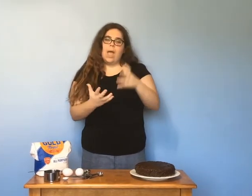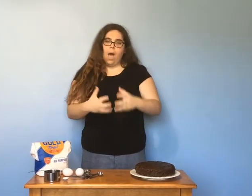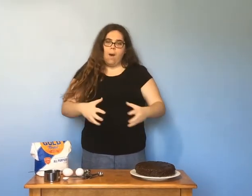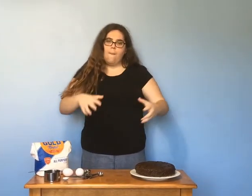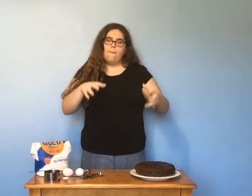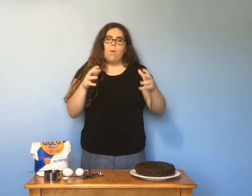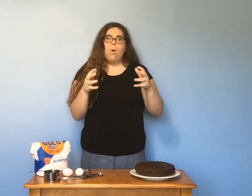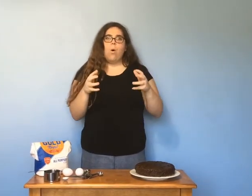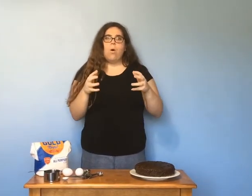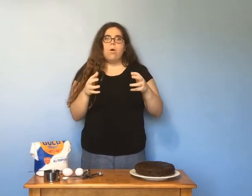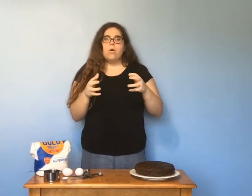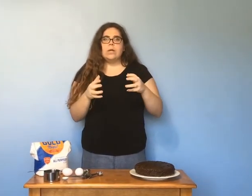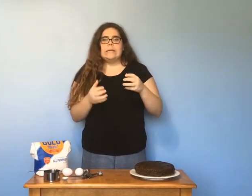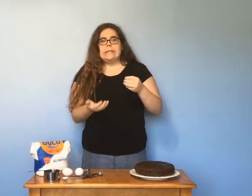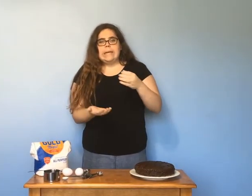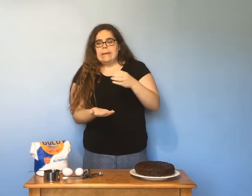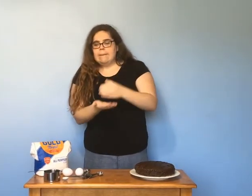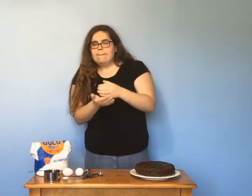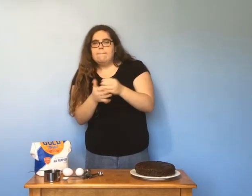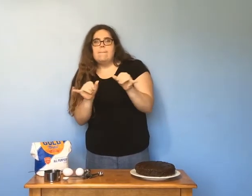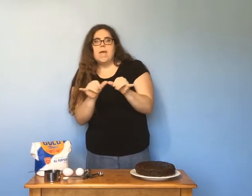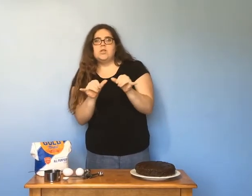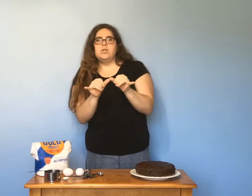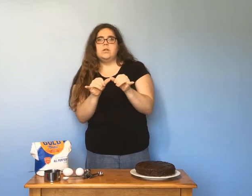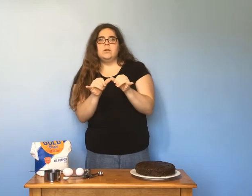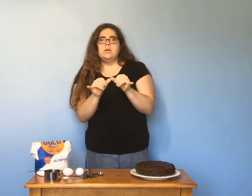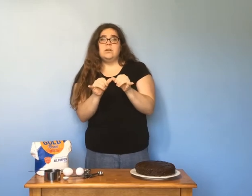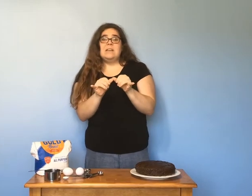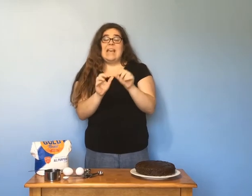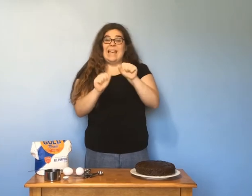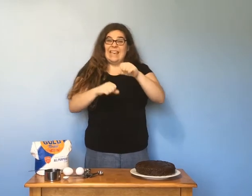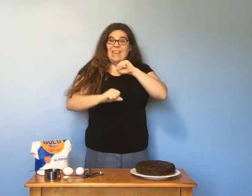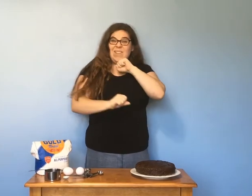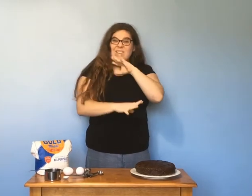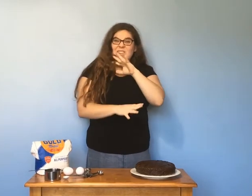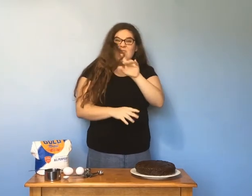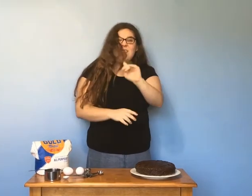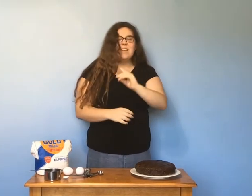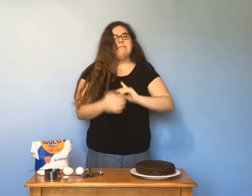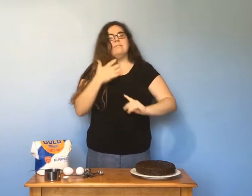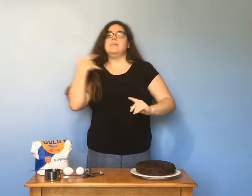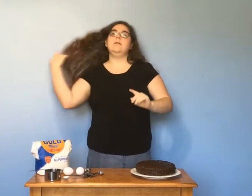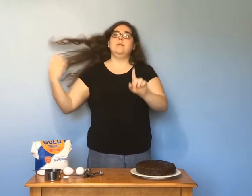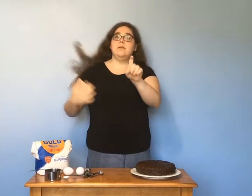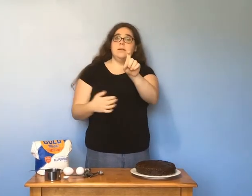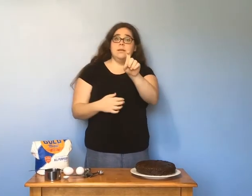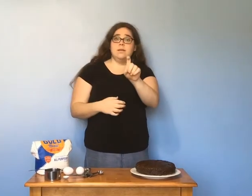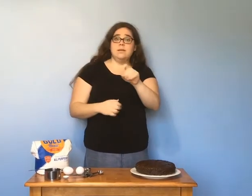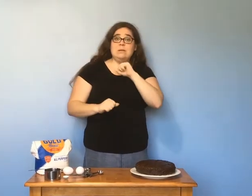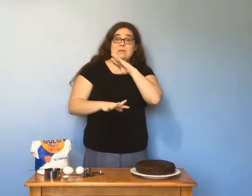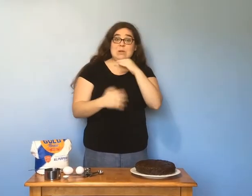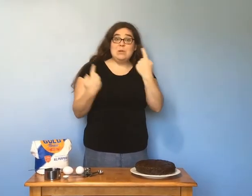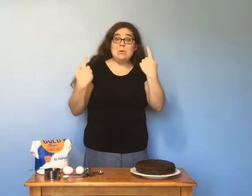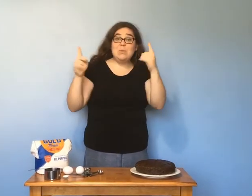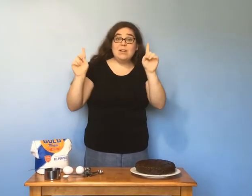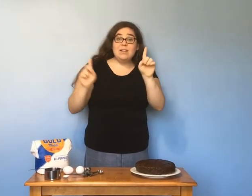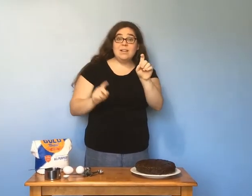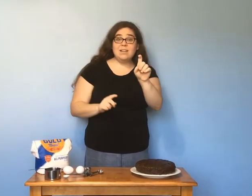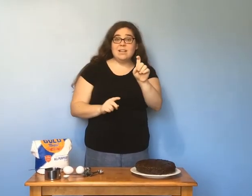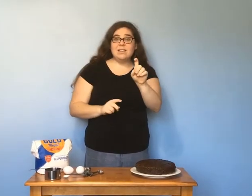to start, you know, with a clean bowl, a clean measuring cup. Did you want to use a dirty one? Would a